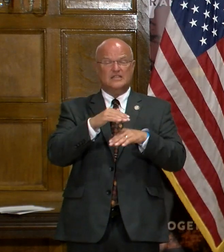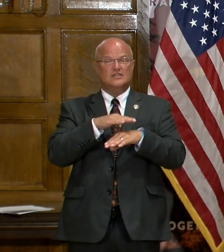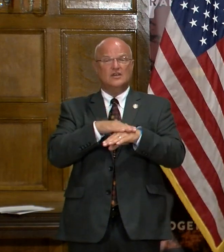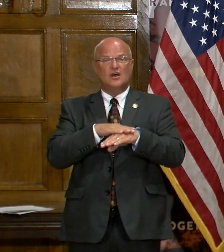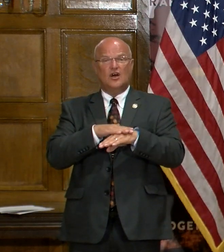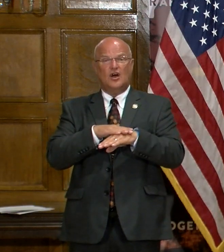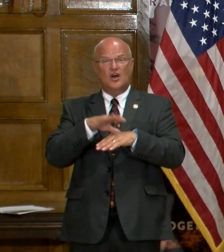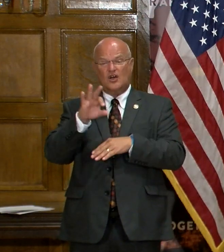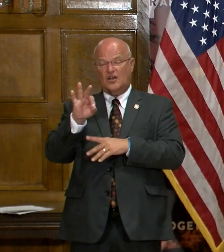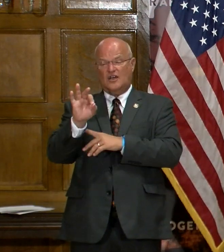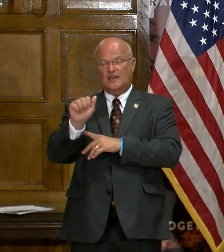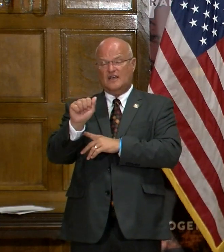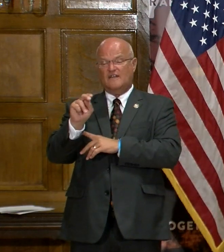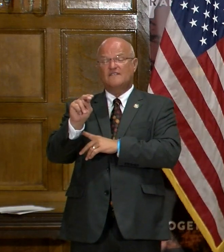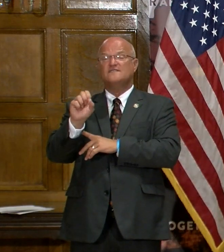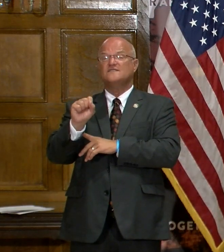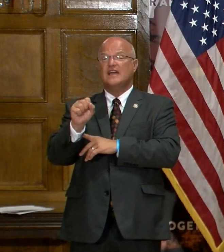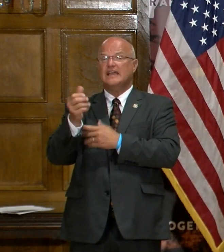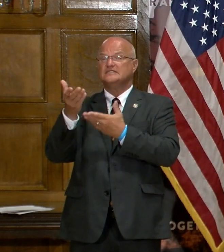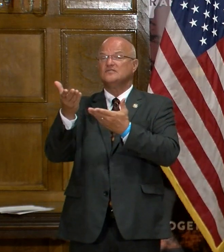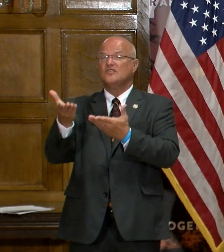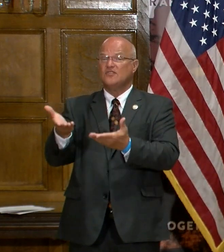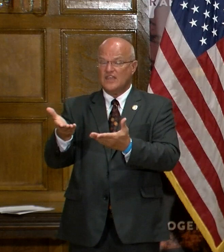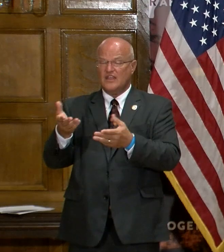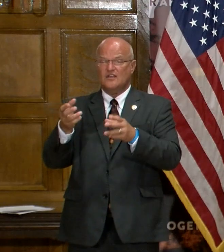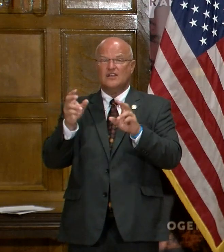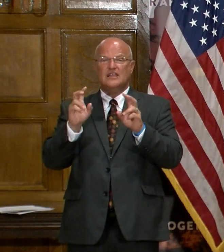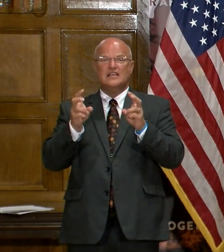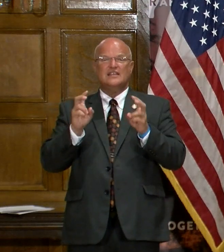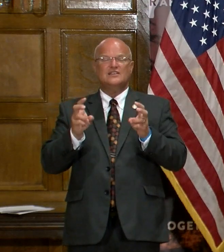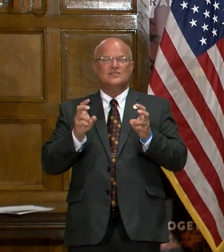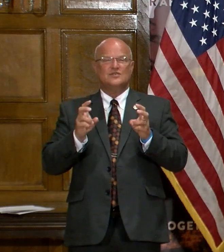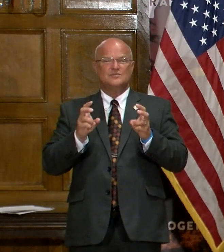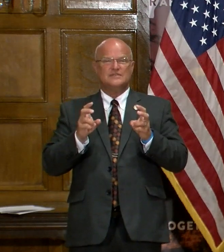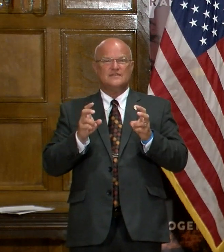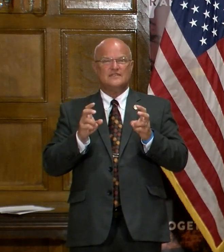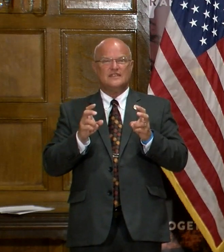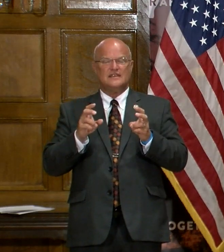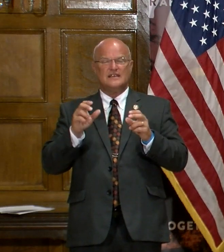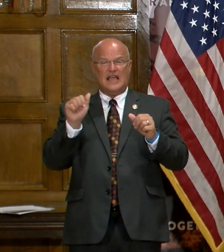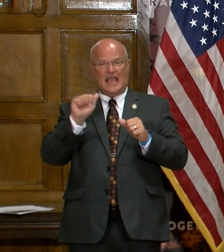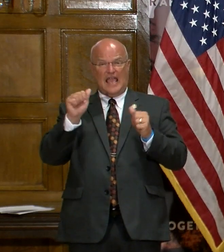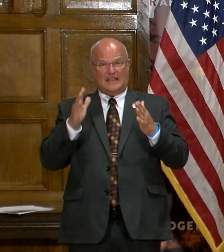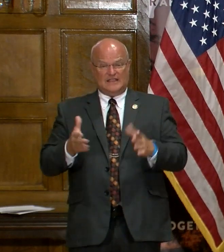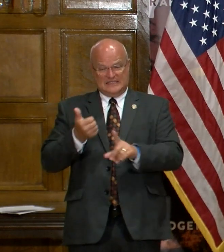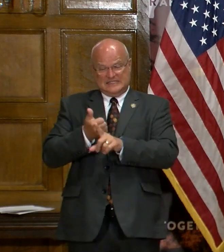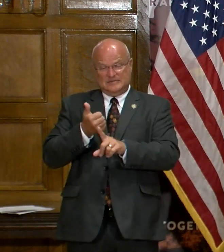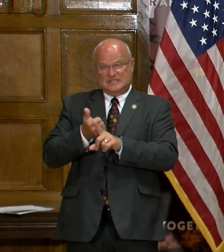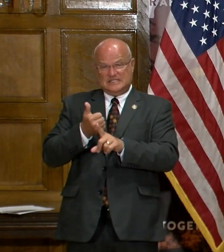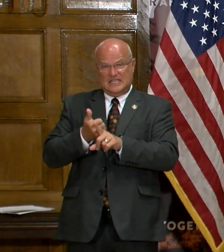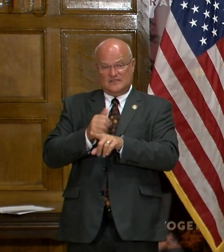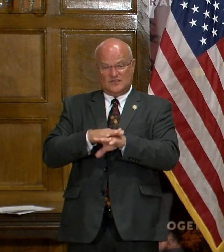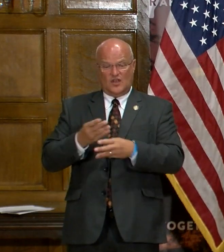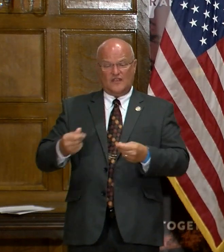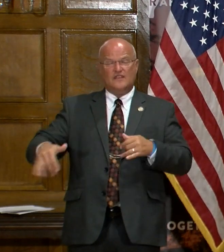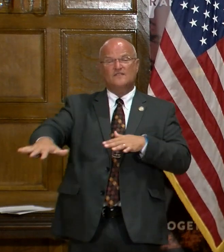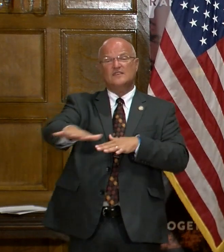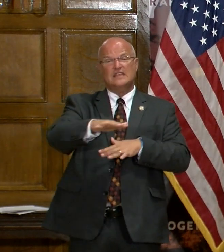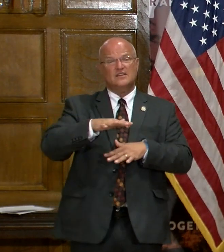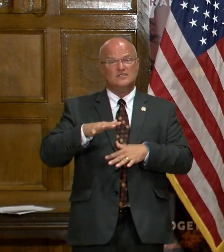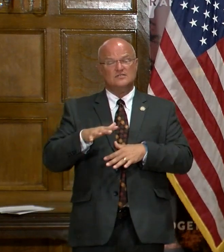on fans that are there, in terms of the athletes, student athletes that are on the